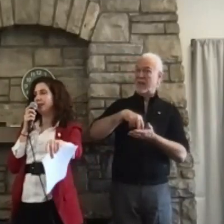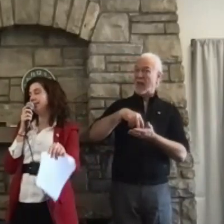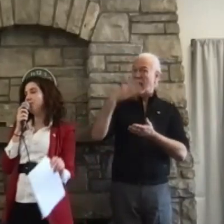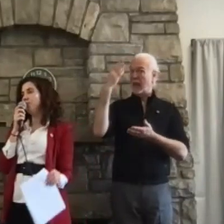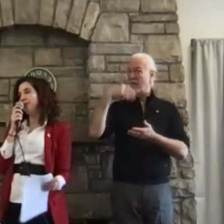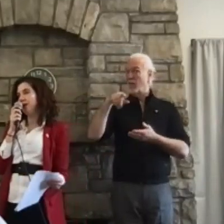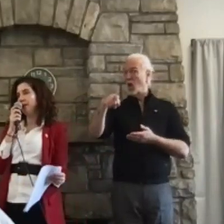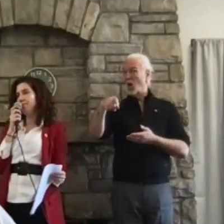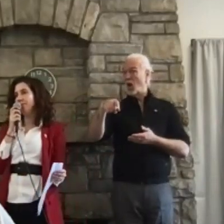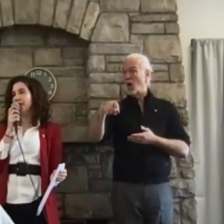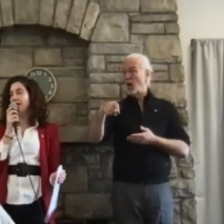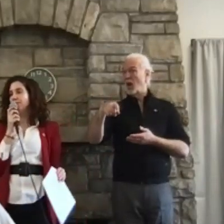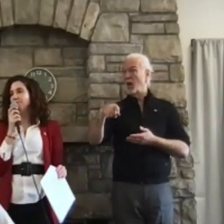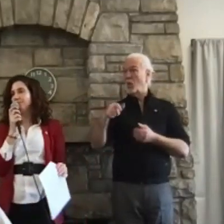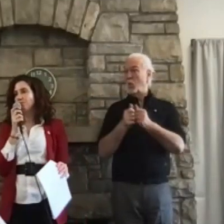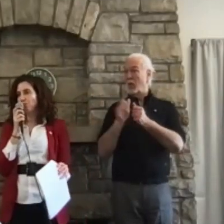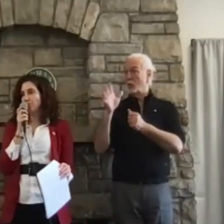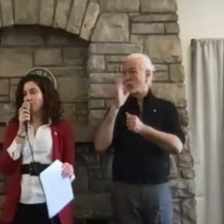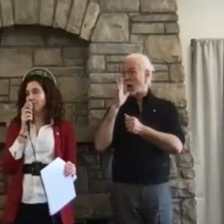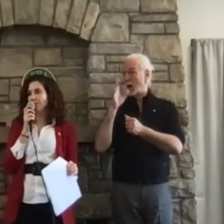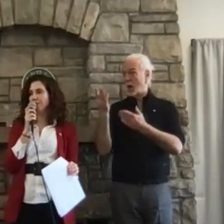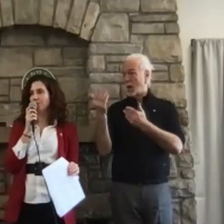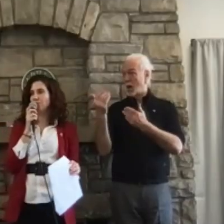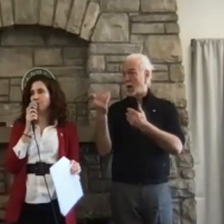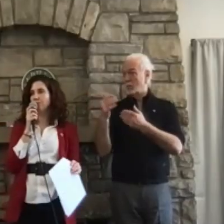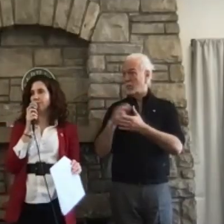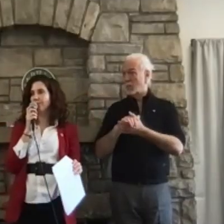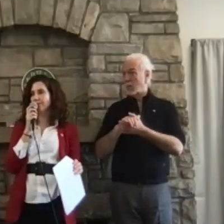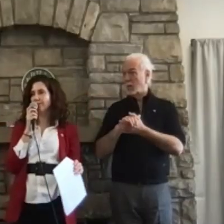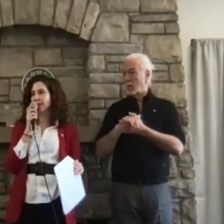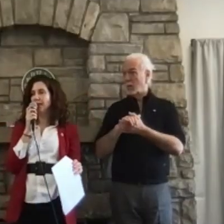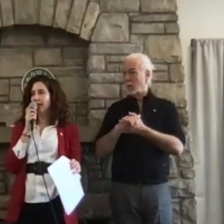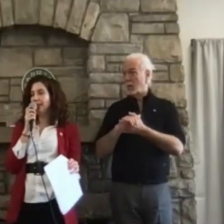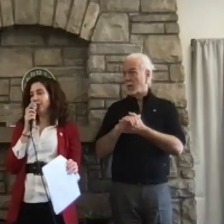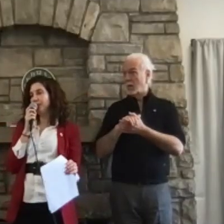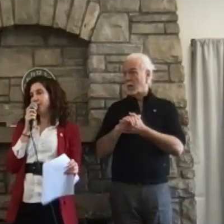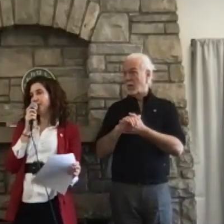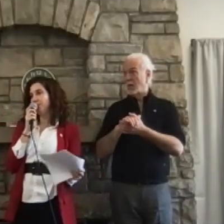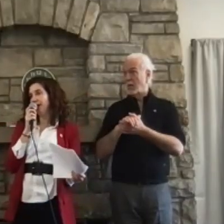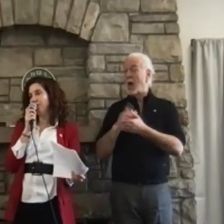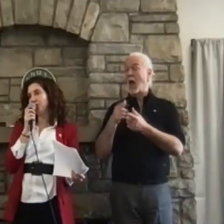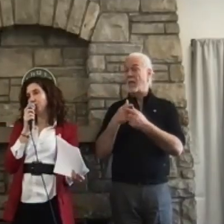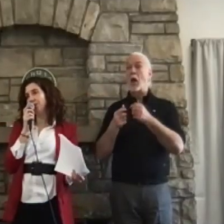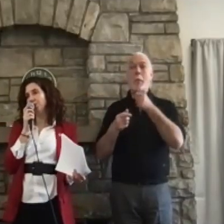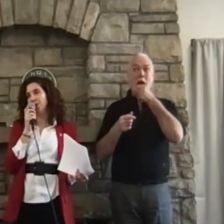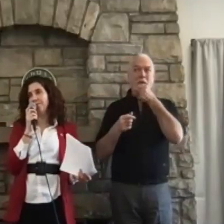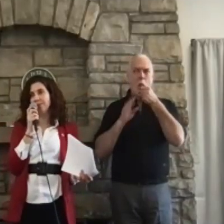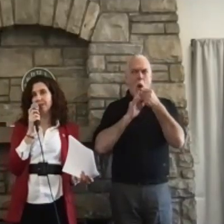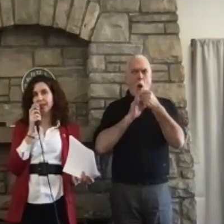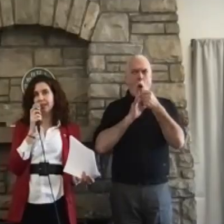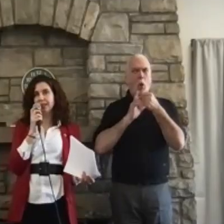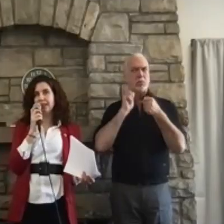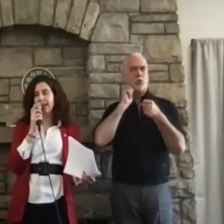stand in front of the table with Bob? And then you can speak into the mic, which is pretty